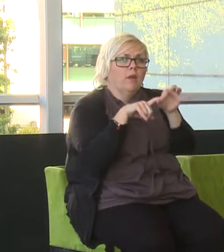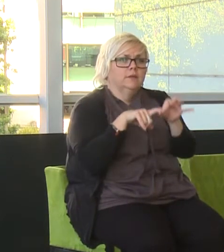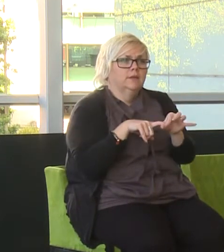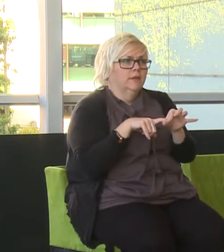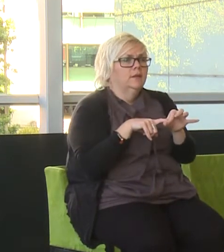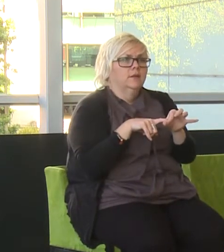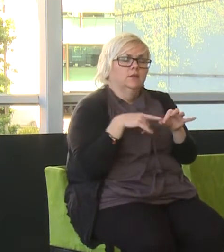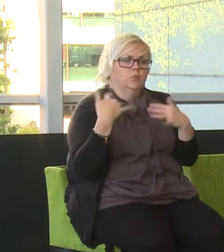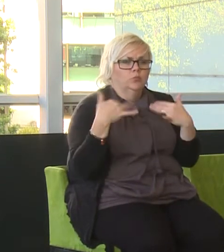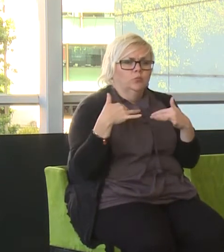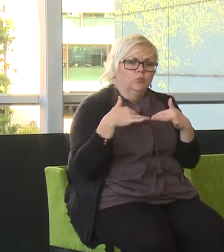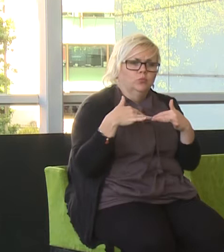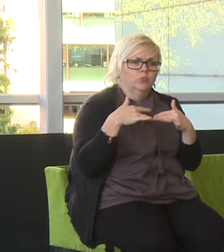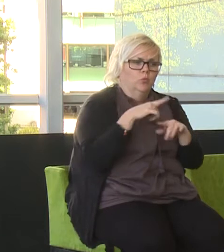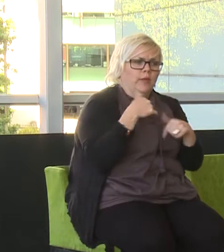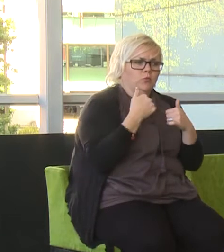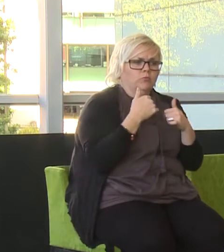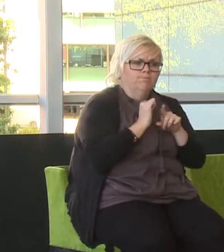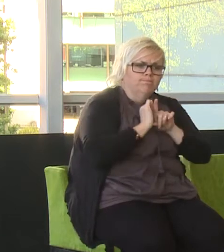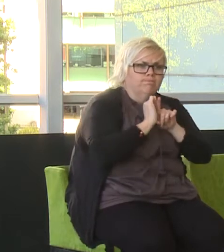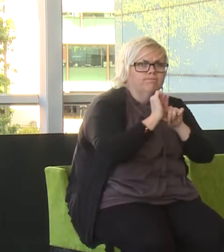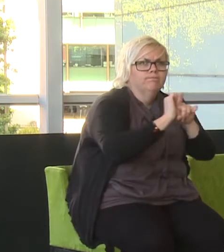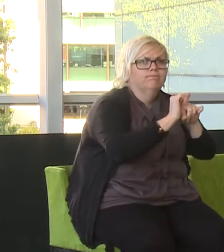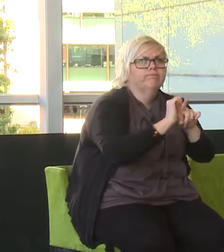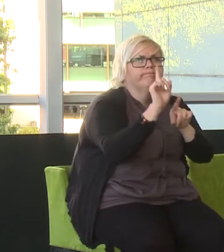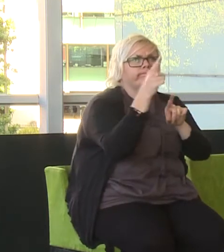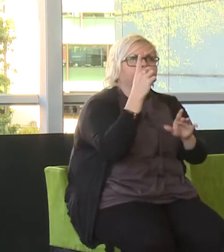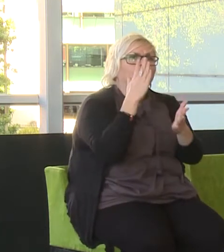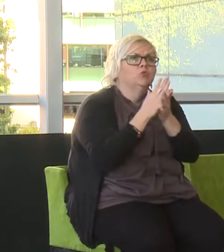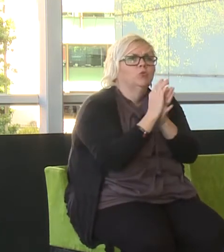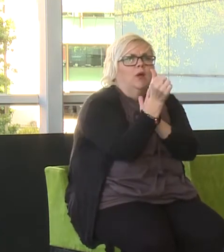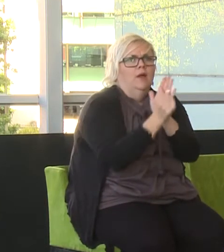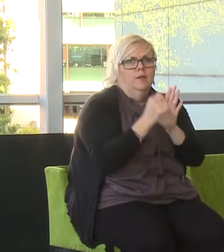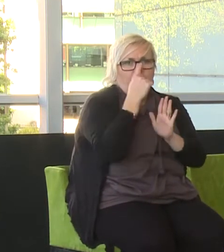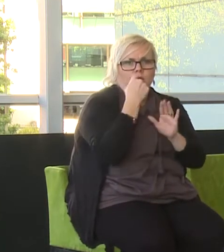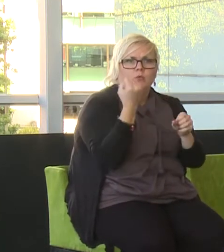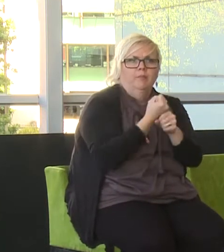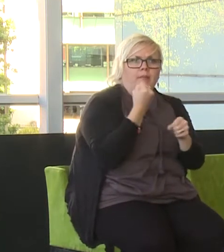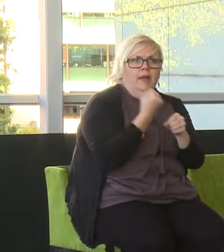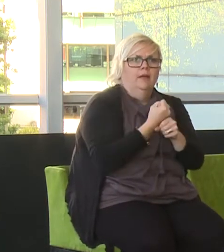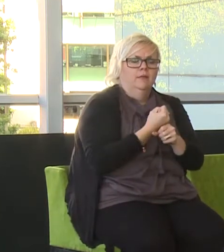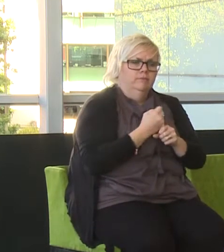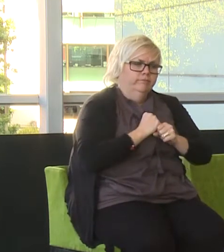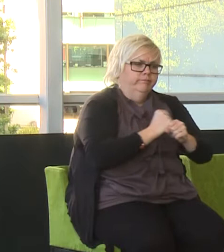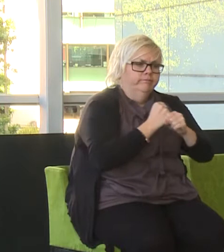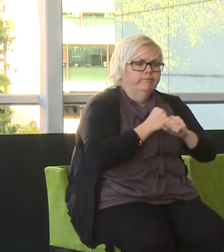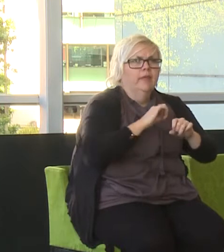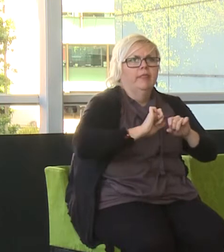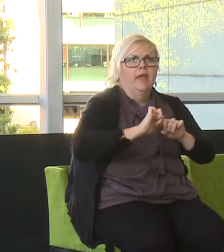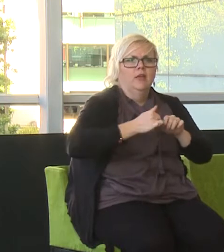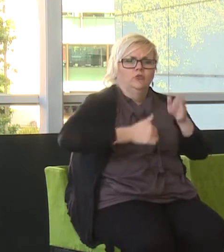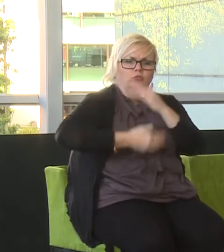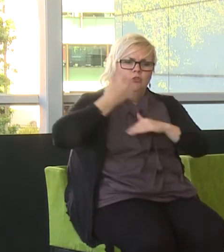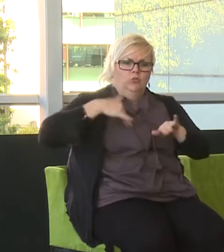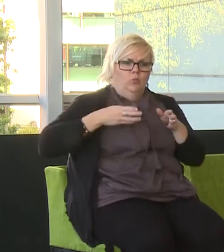to. The key to this change was employing true artisans to execute their craft in a traditional way. The reason